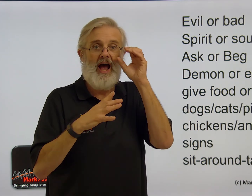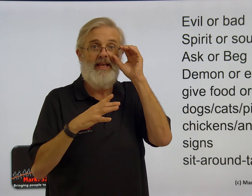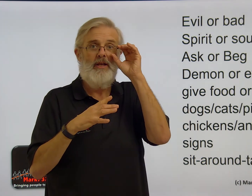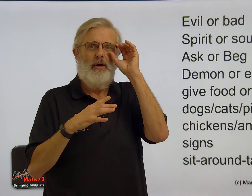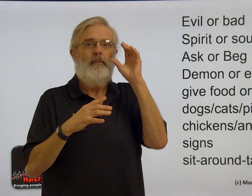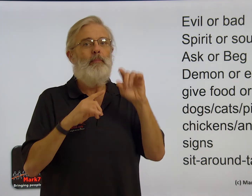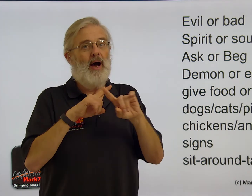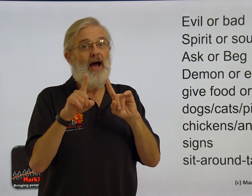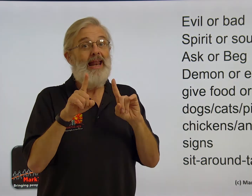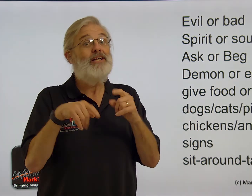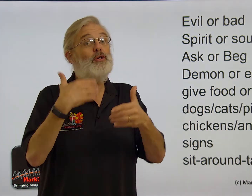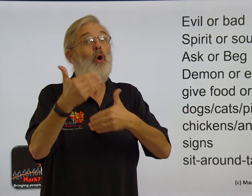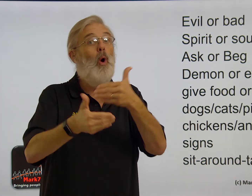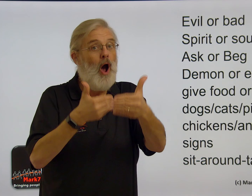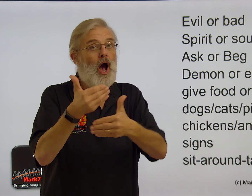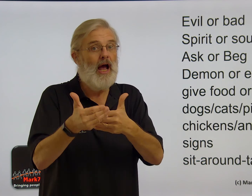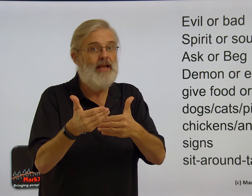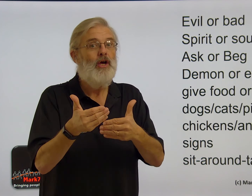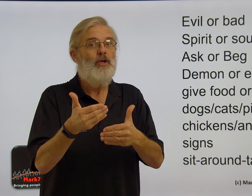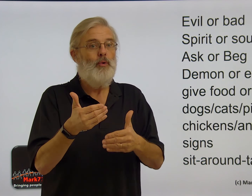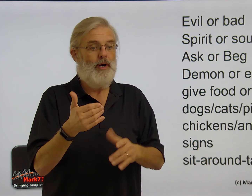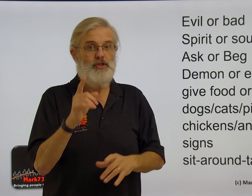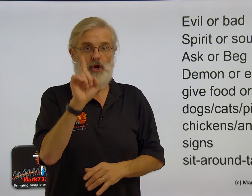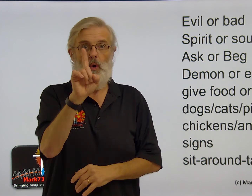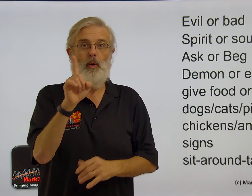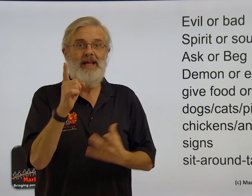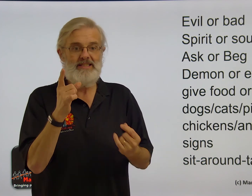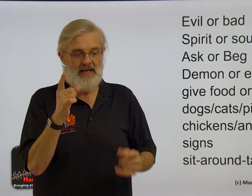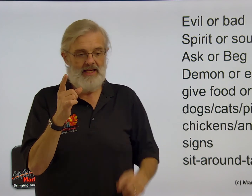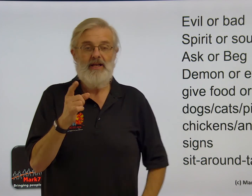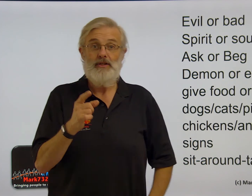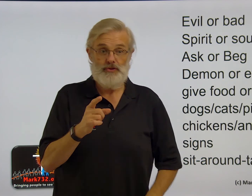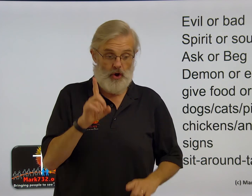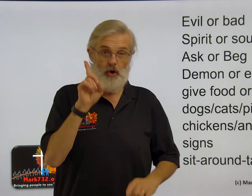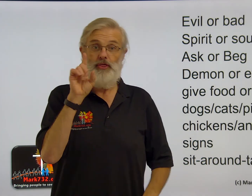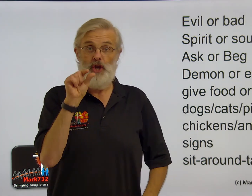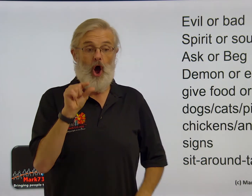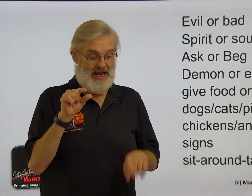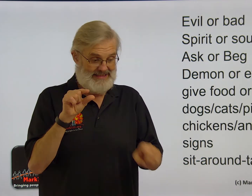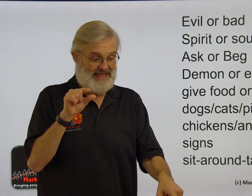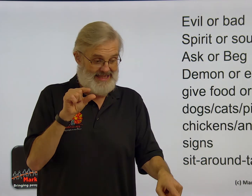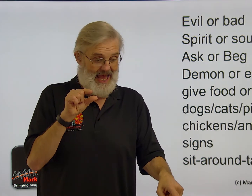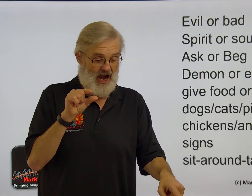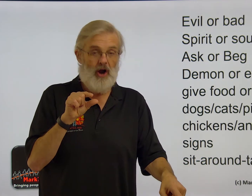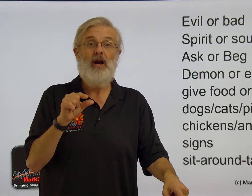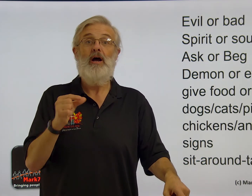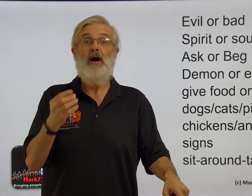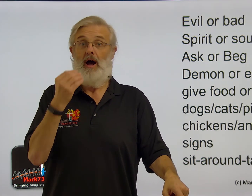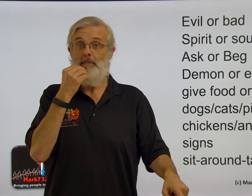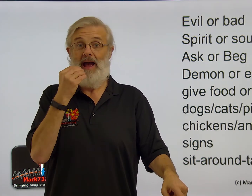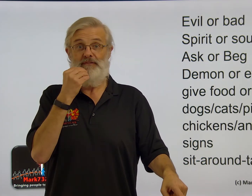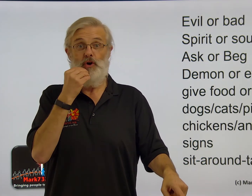but as you go on you want to show what is it so the dogs there my food